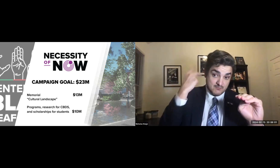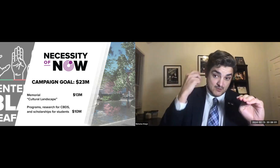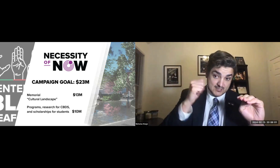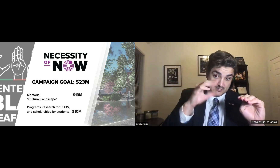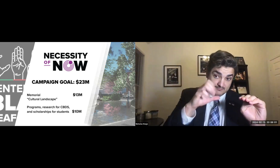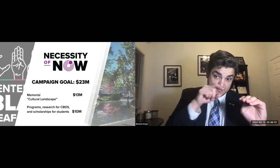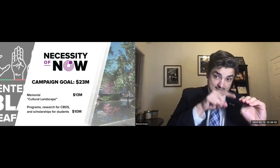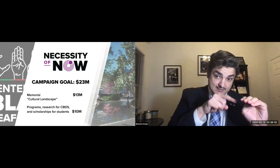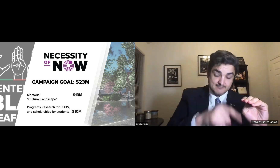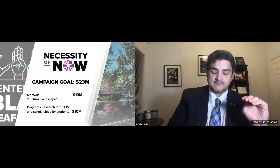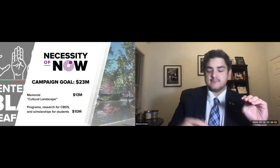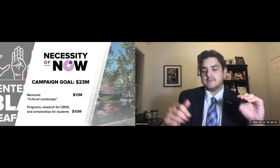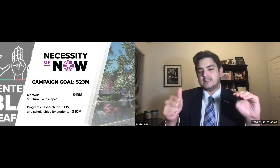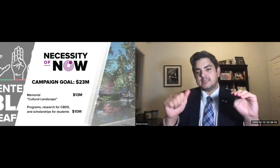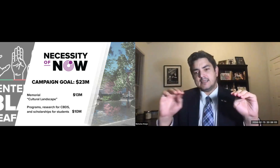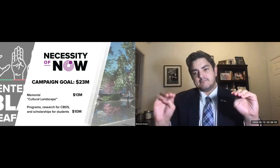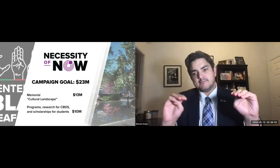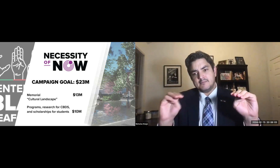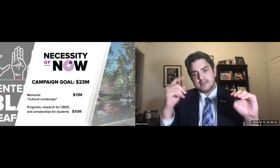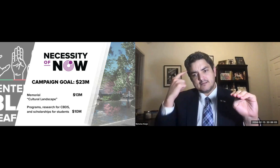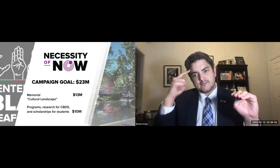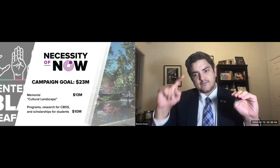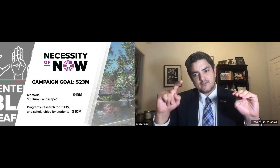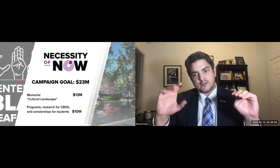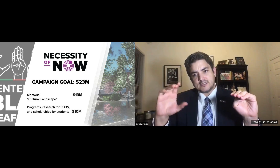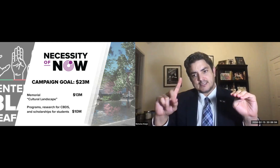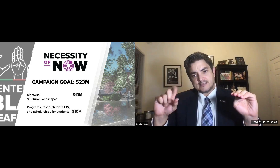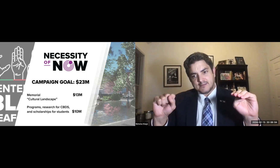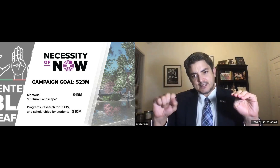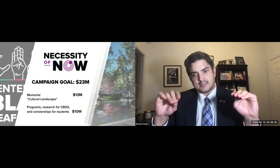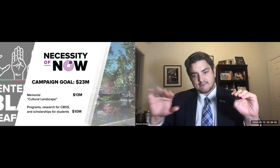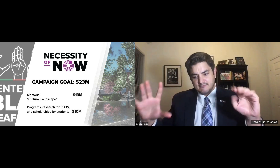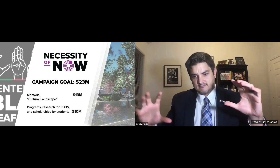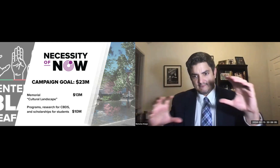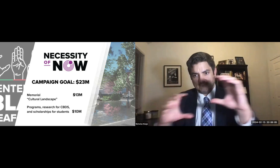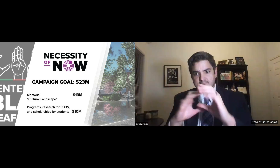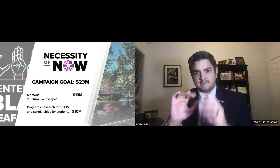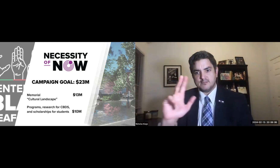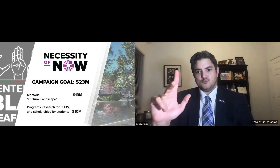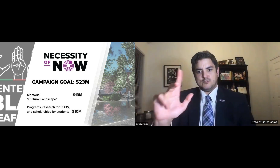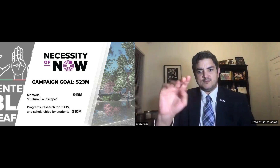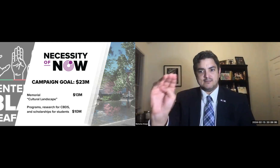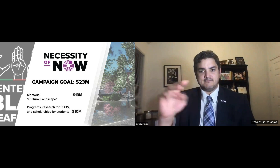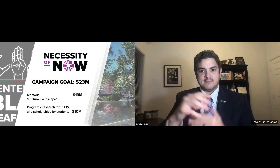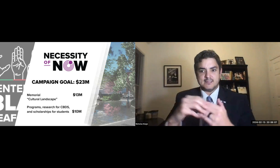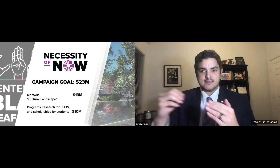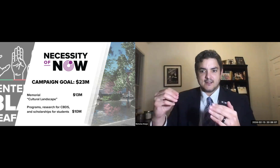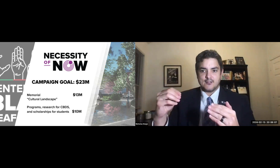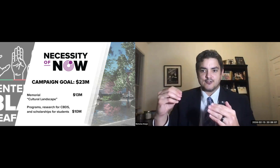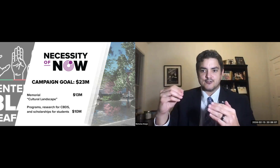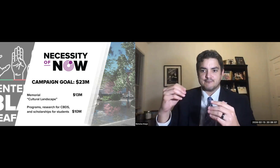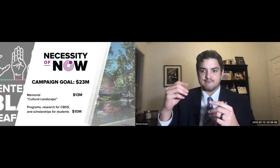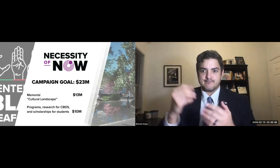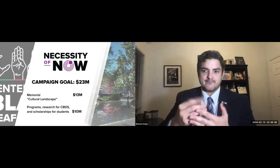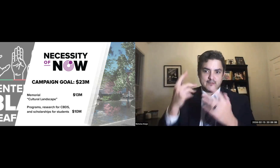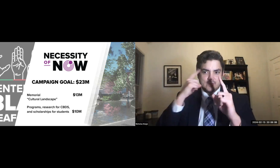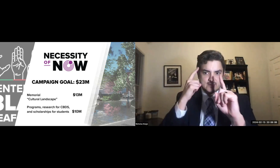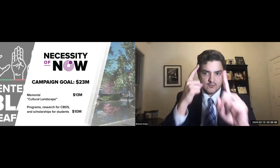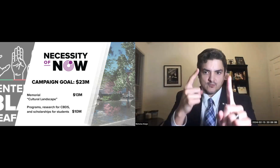for CBDS, and then 13 million for the memorial itself. So that's the vision of the $23 million.